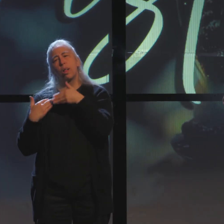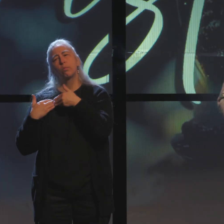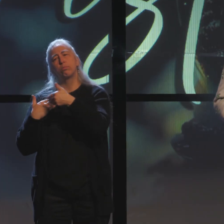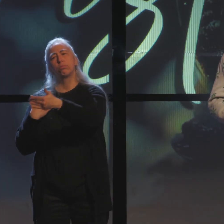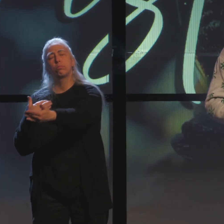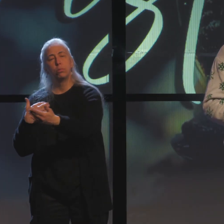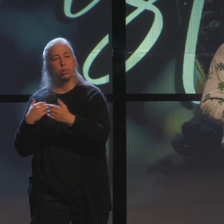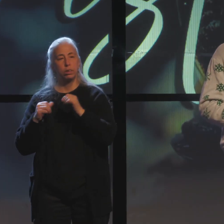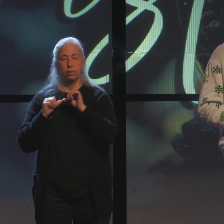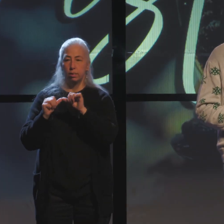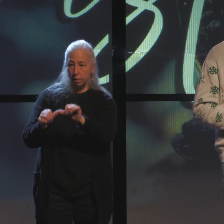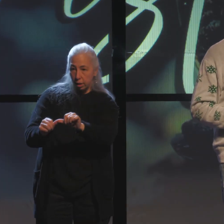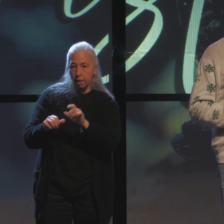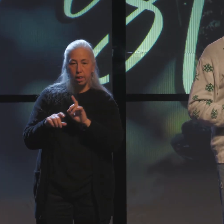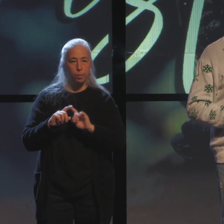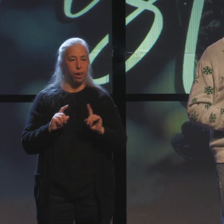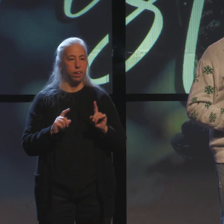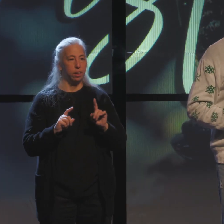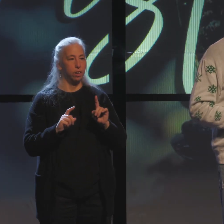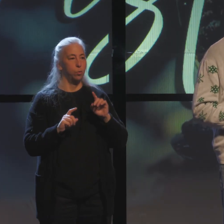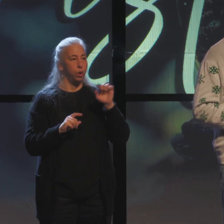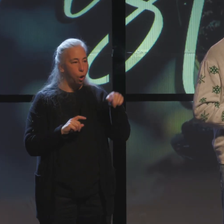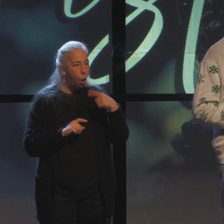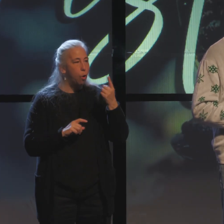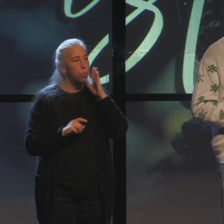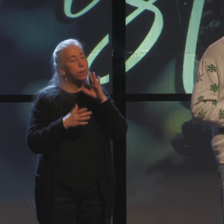promise of peace is that we won't be shaken alone.